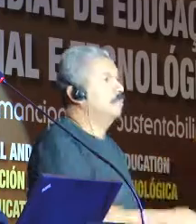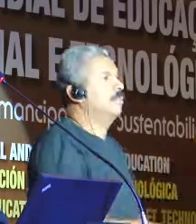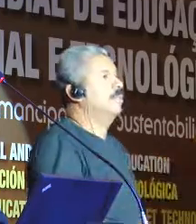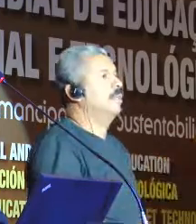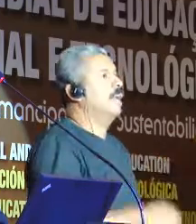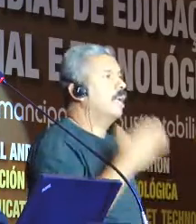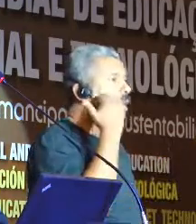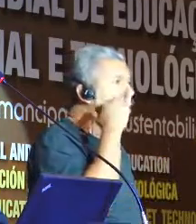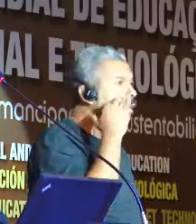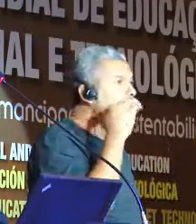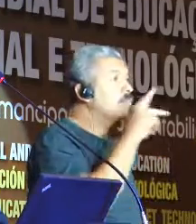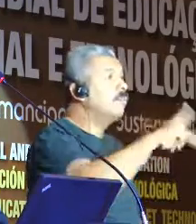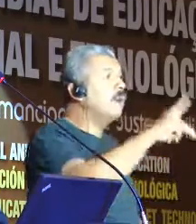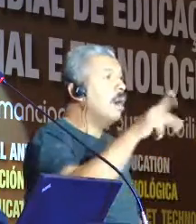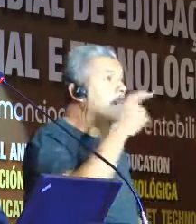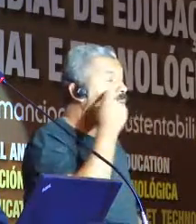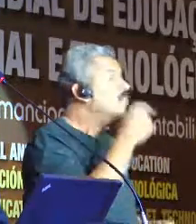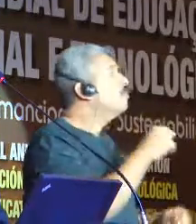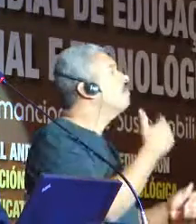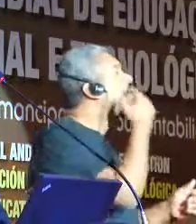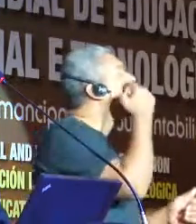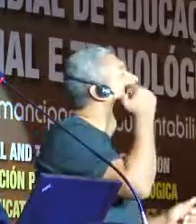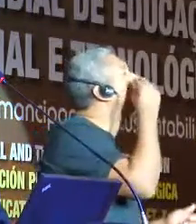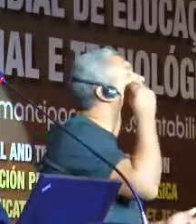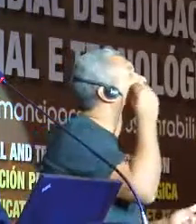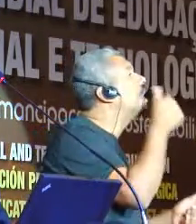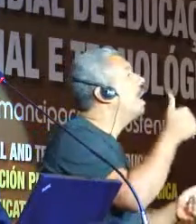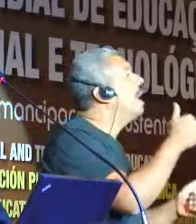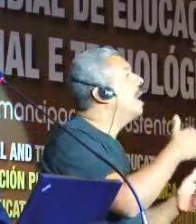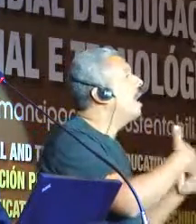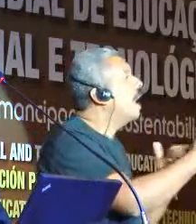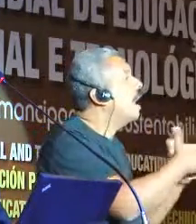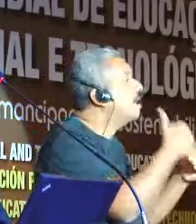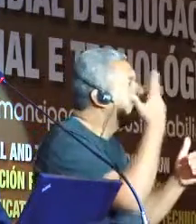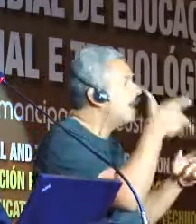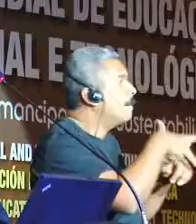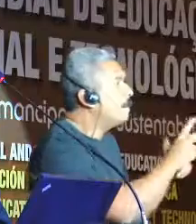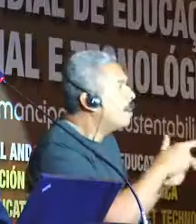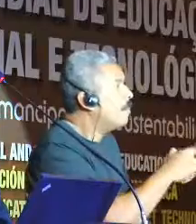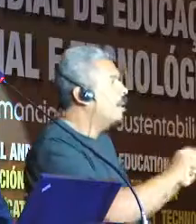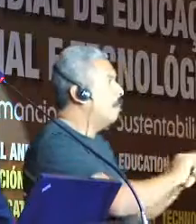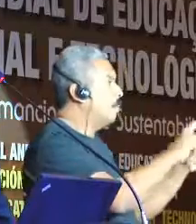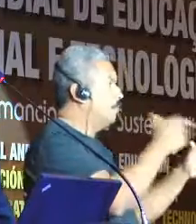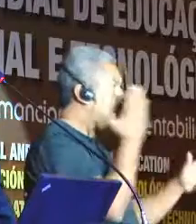so that business people will know that these people have received the training.